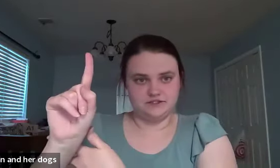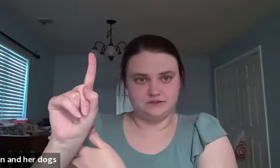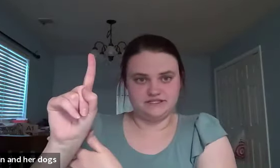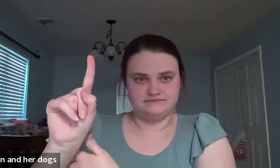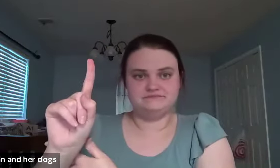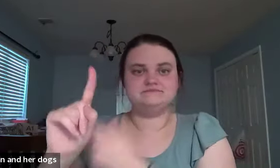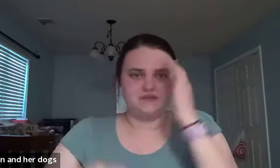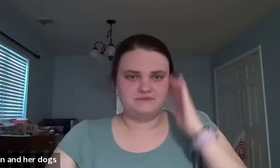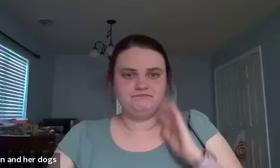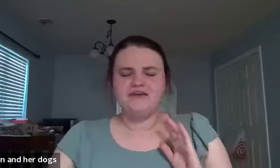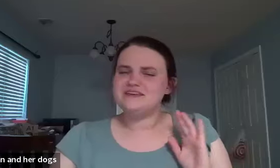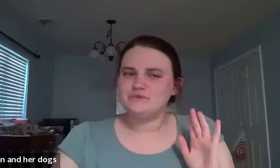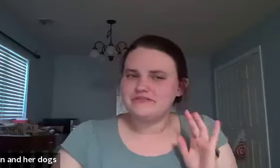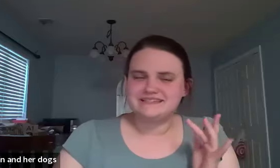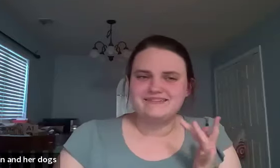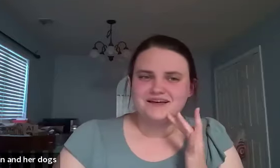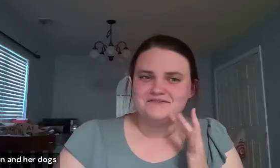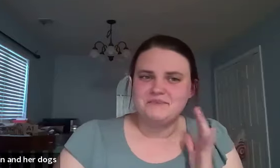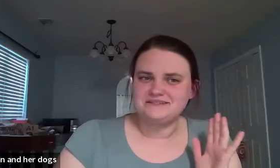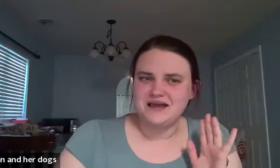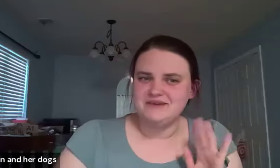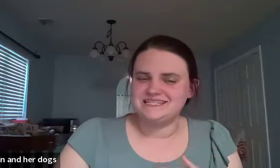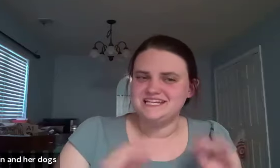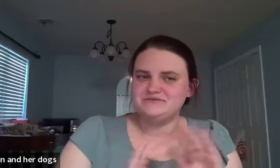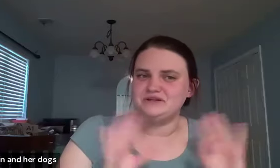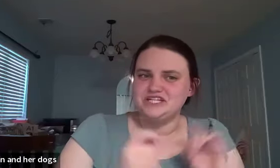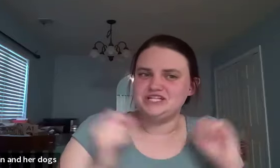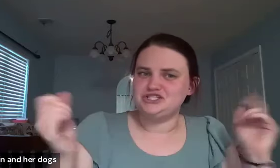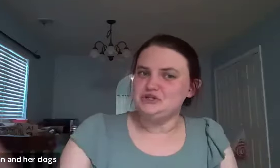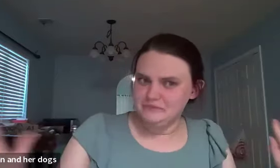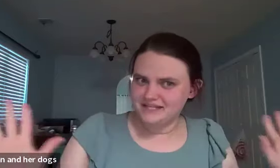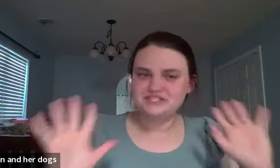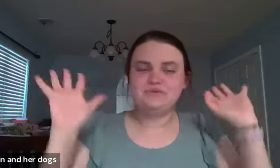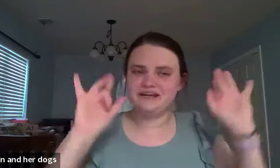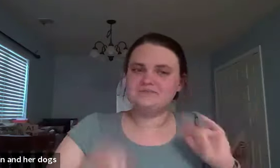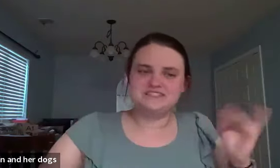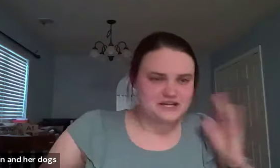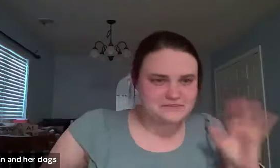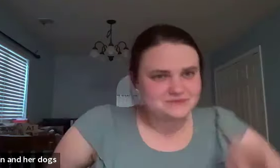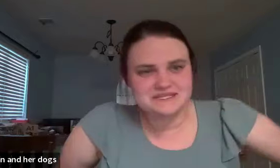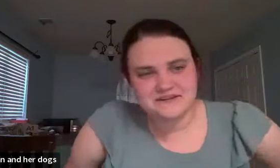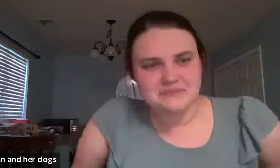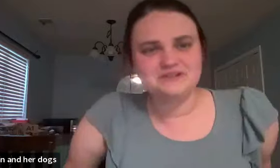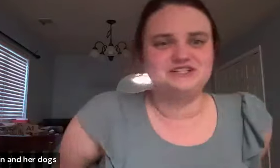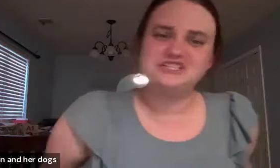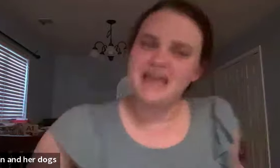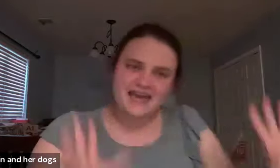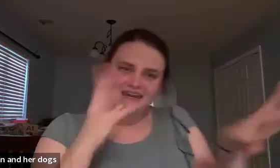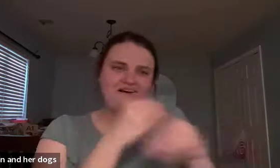number to it. Okay. That's one of the things I love about time is it doesn't really change too much when it comes to talking about specific numbers. You just add it